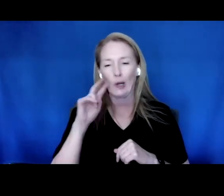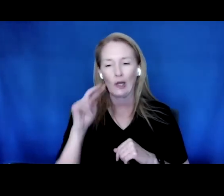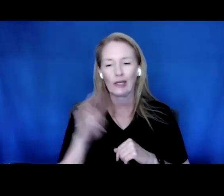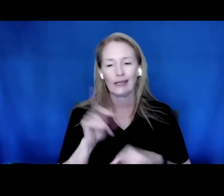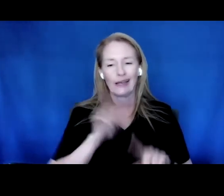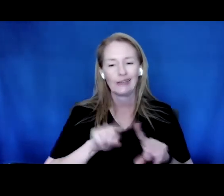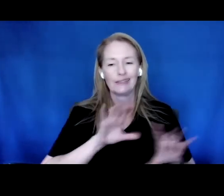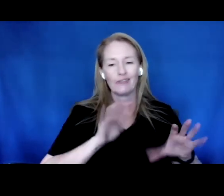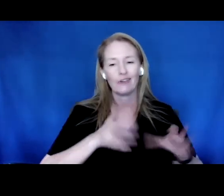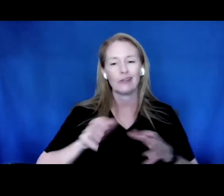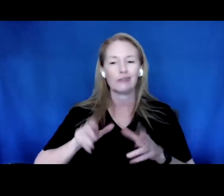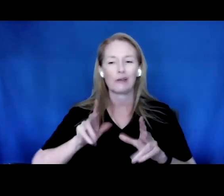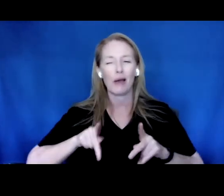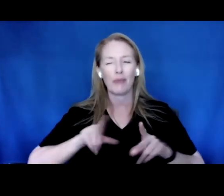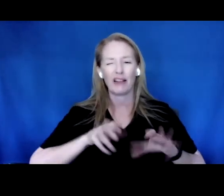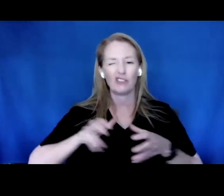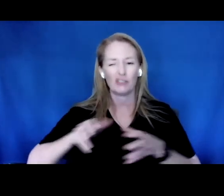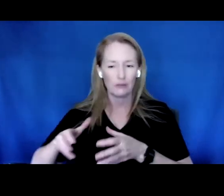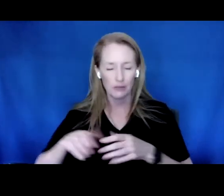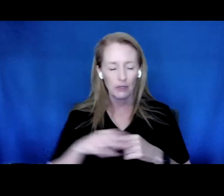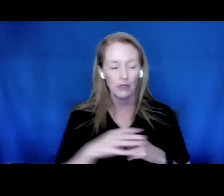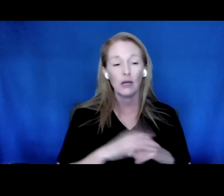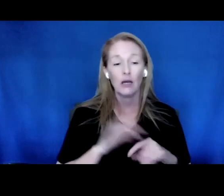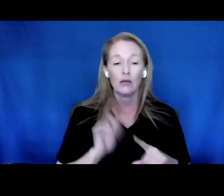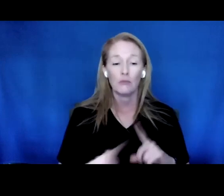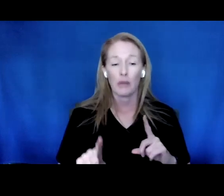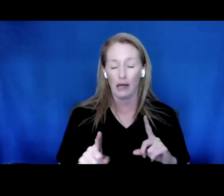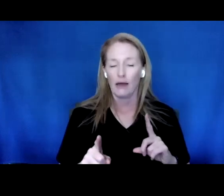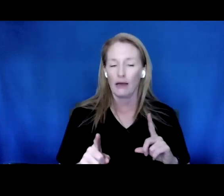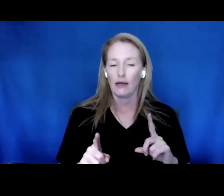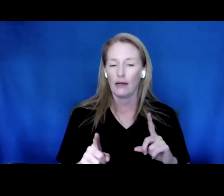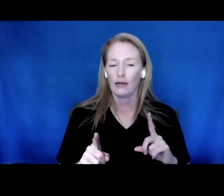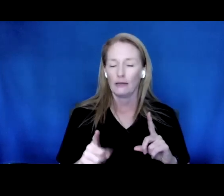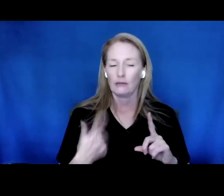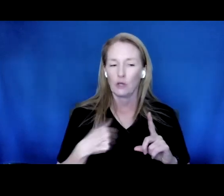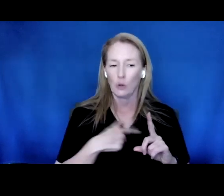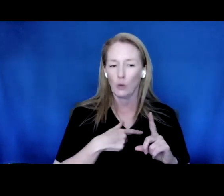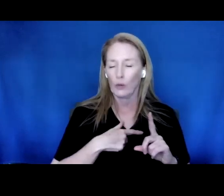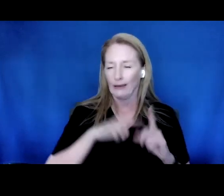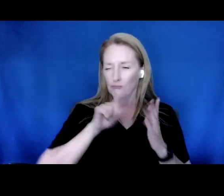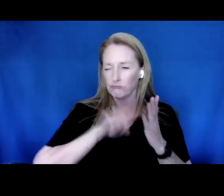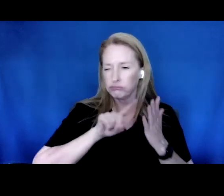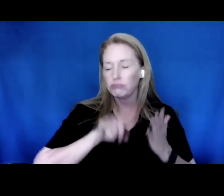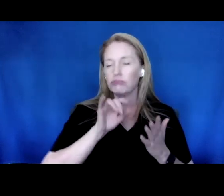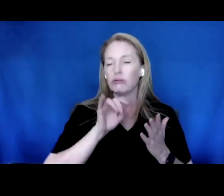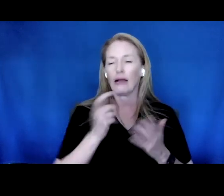we do outline that a little bit more in that report.